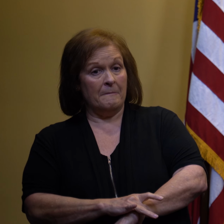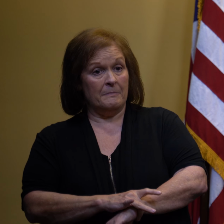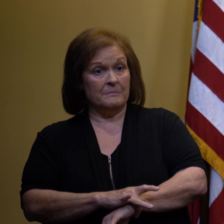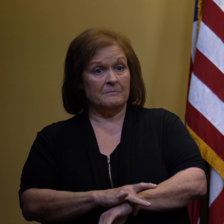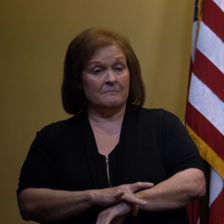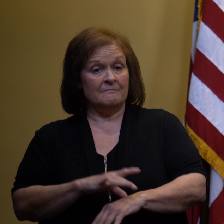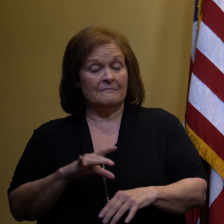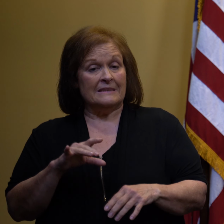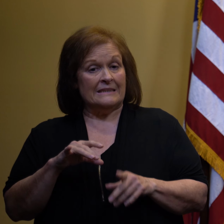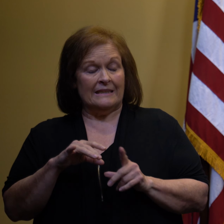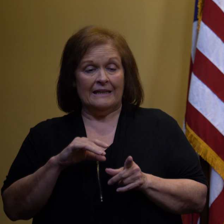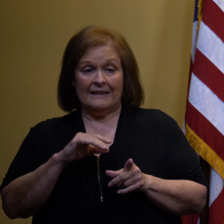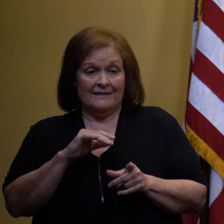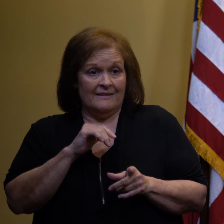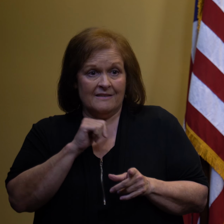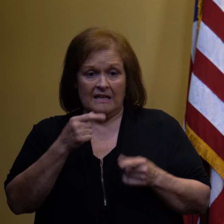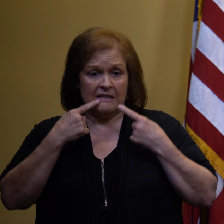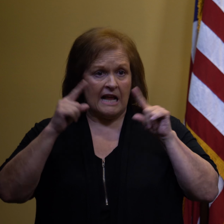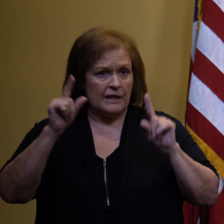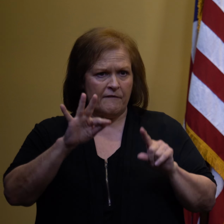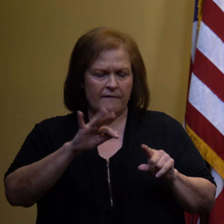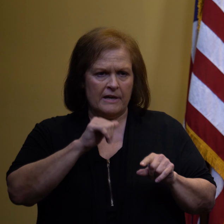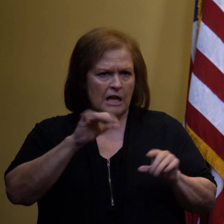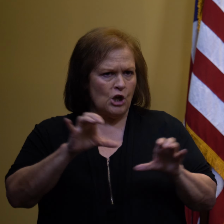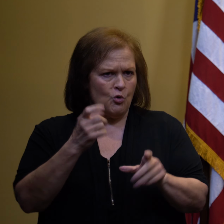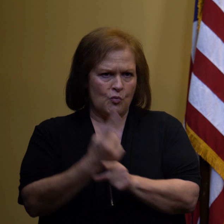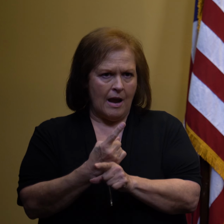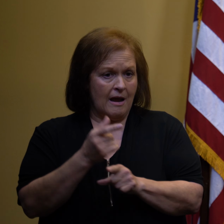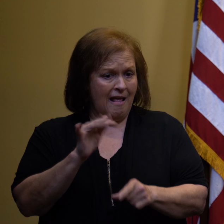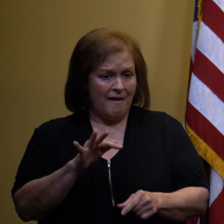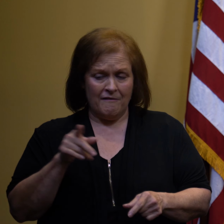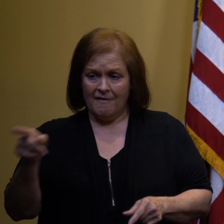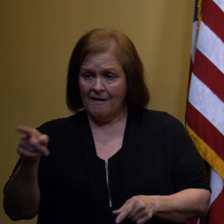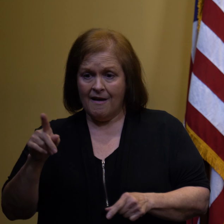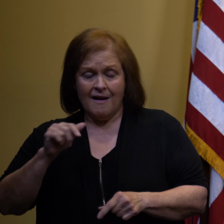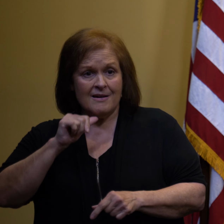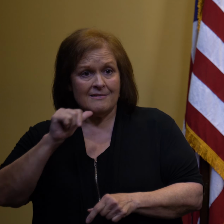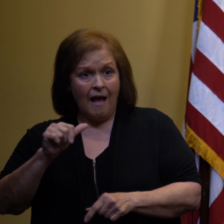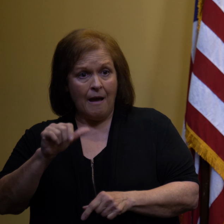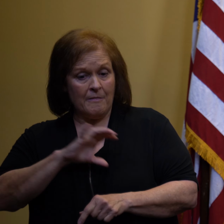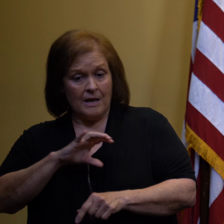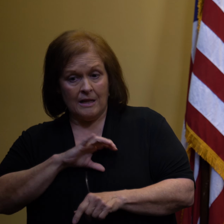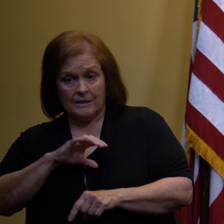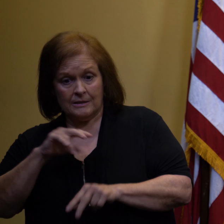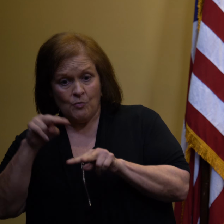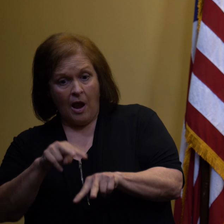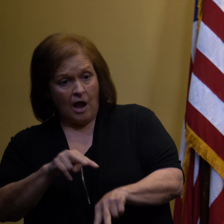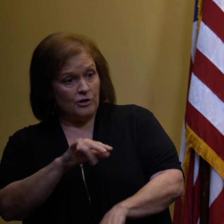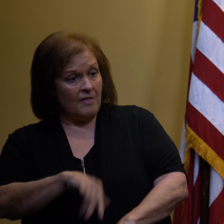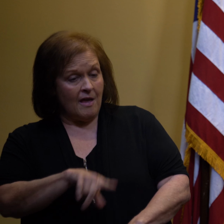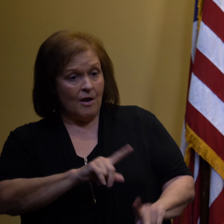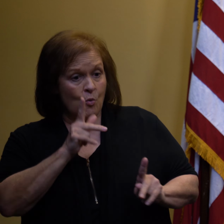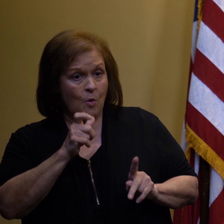an effective tool if they're not used properly. And if they're not being monitored, which is monitoring that juvenile